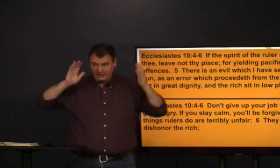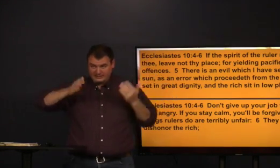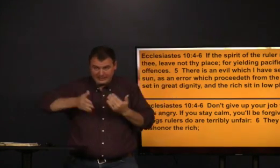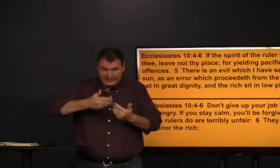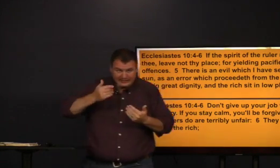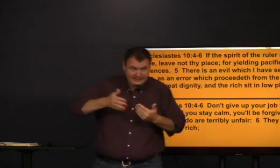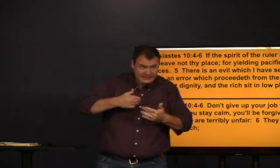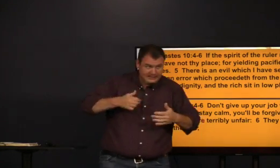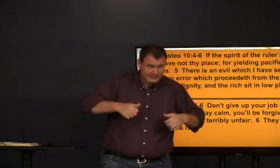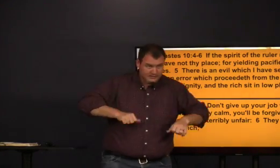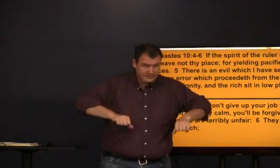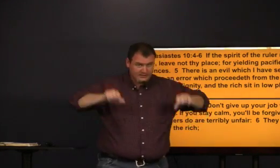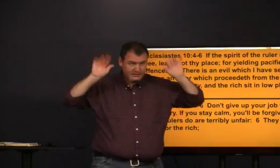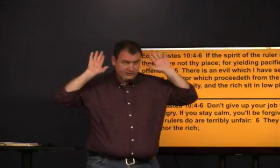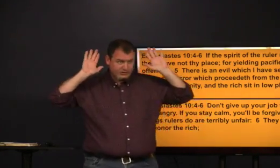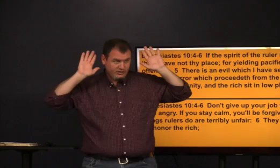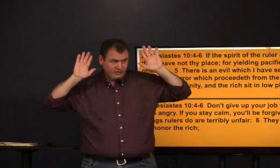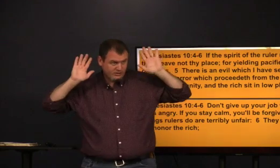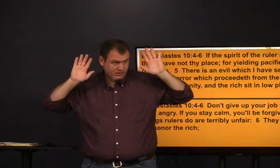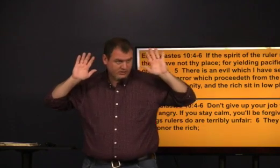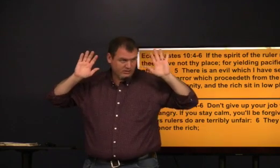Is it easy to yield?